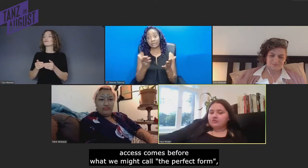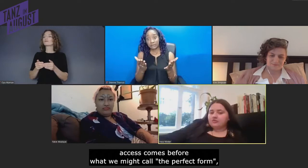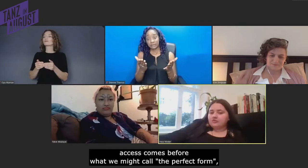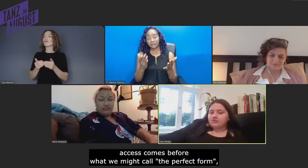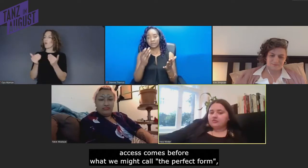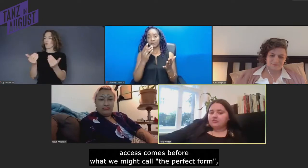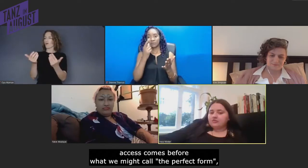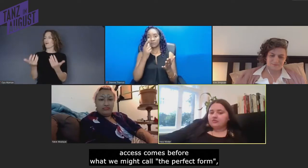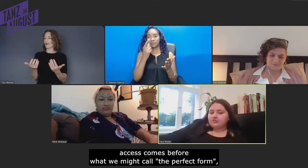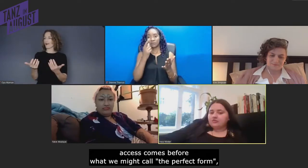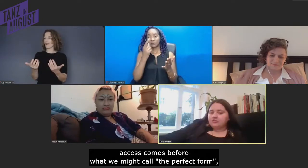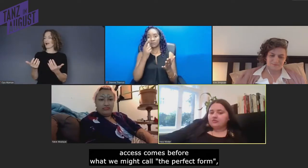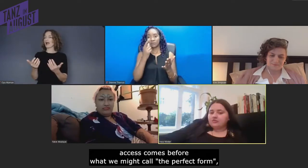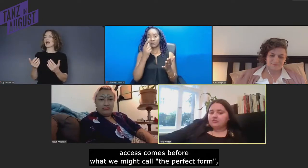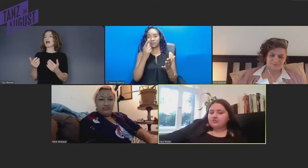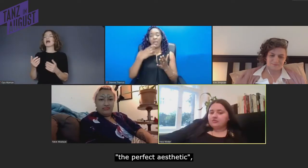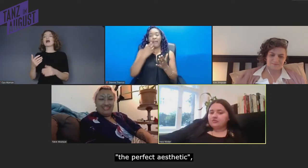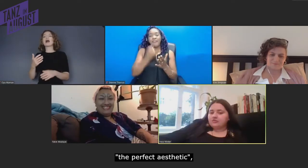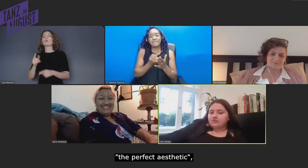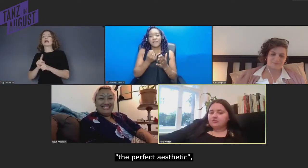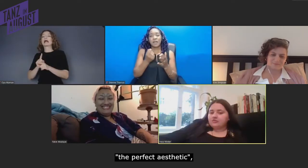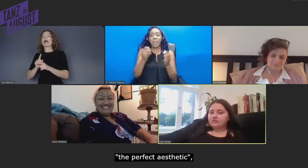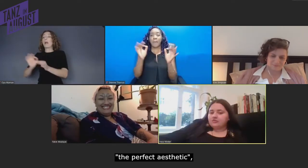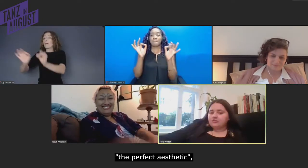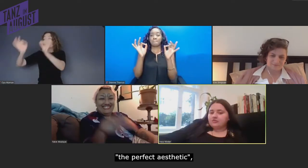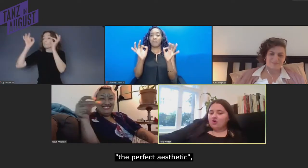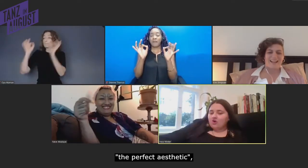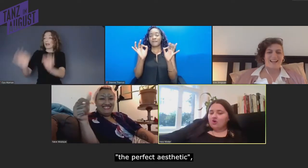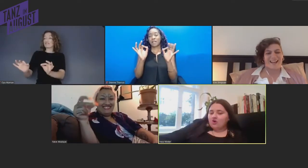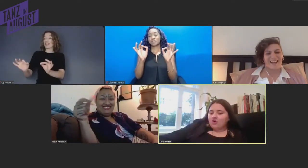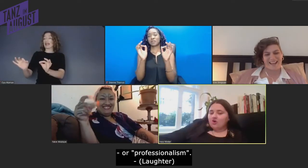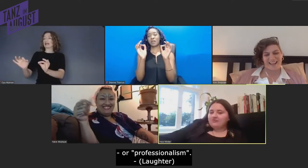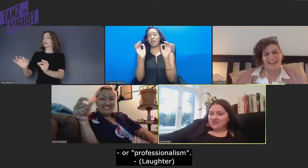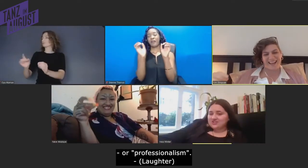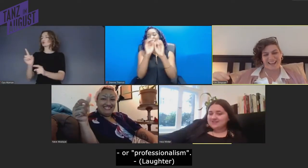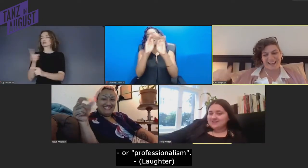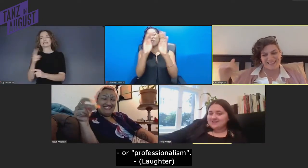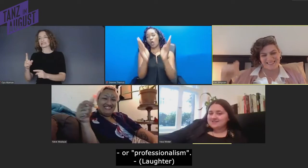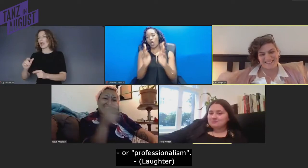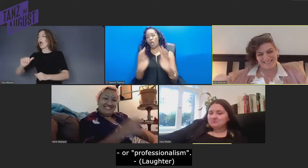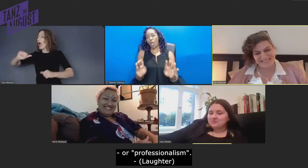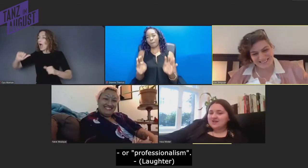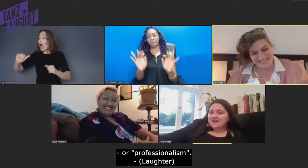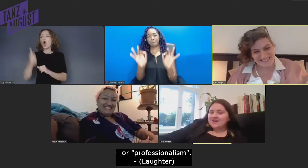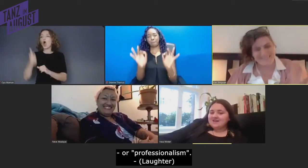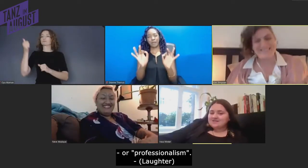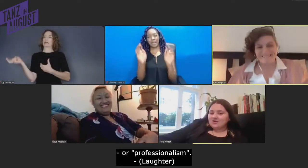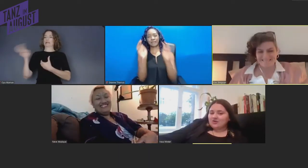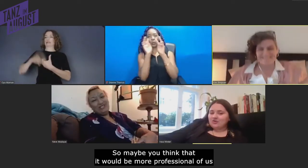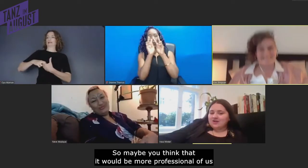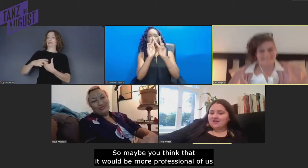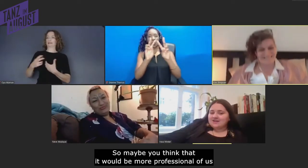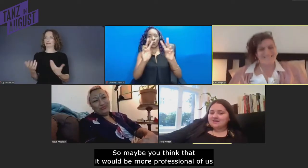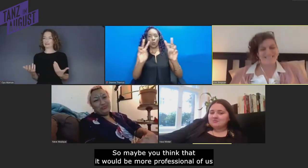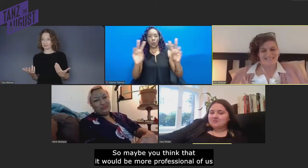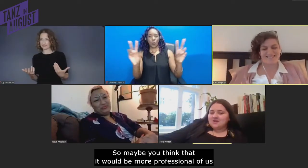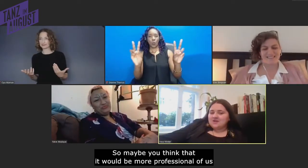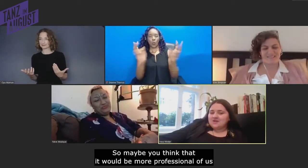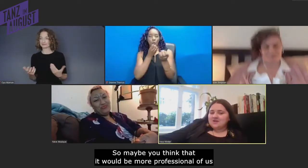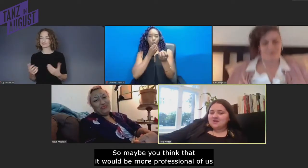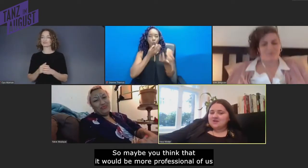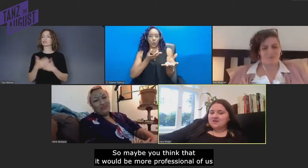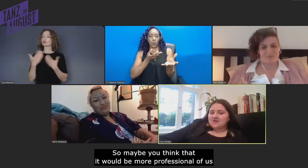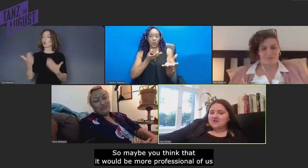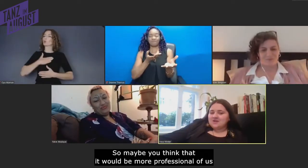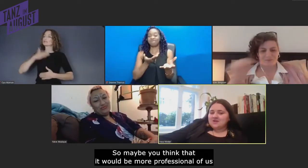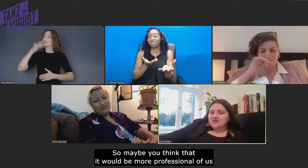call the perfect form, the perfect aesthetic, or professionalism. So maybe